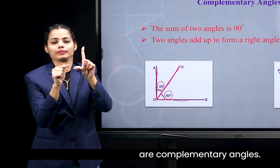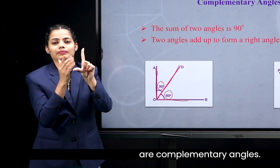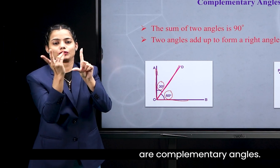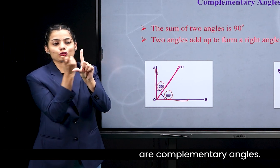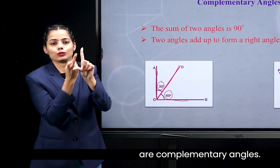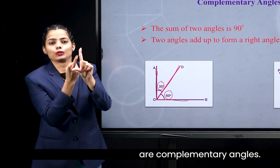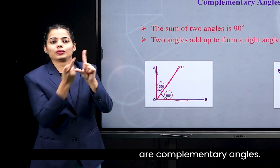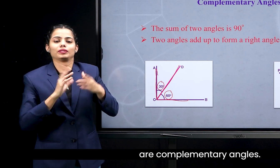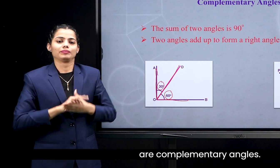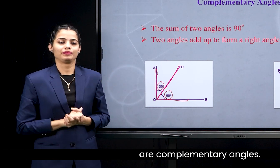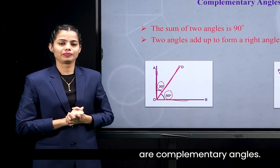angles.